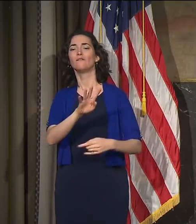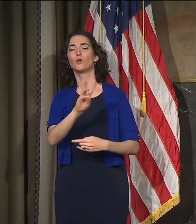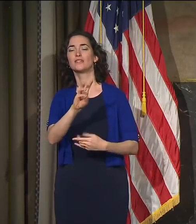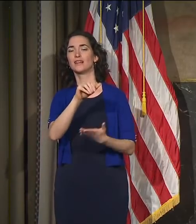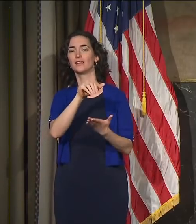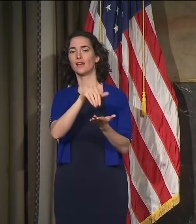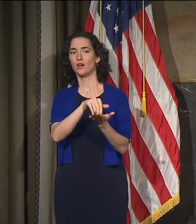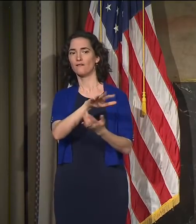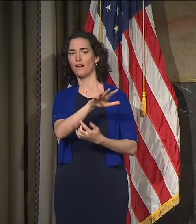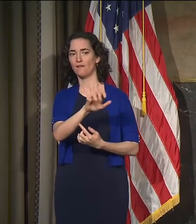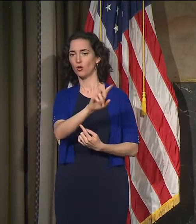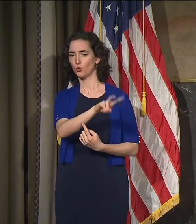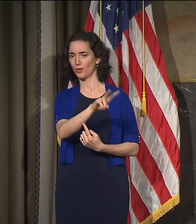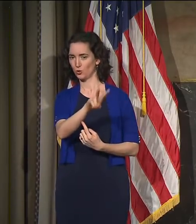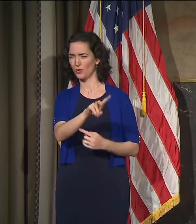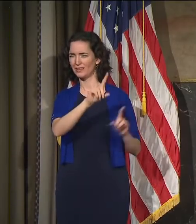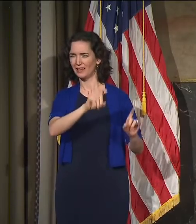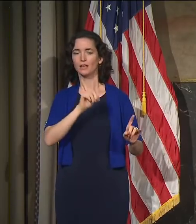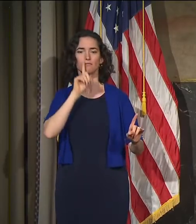46,522 new tests.